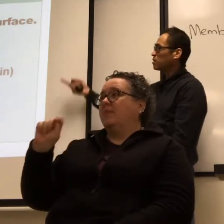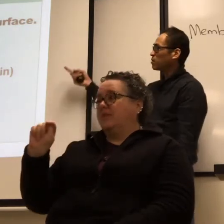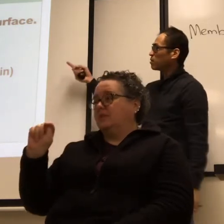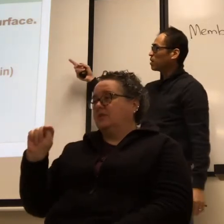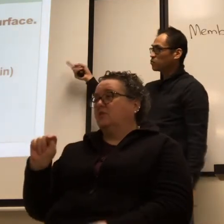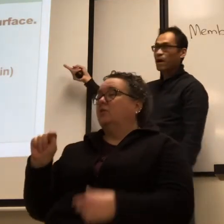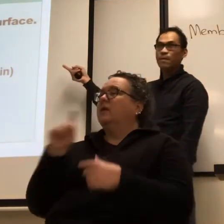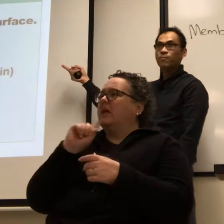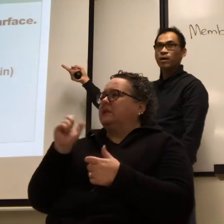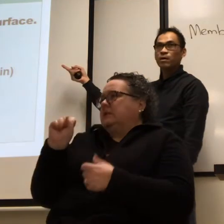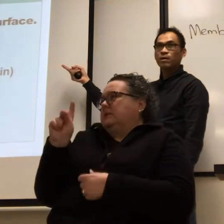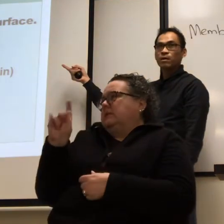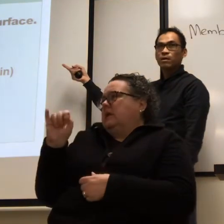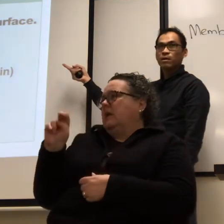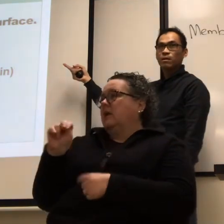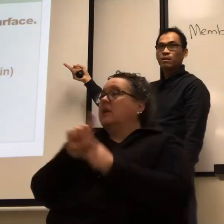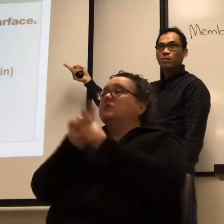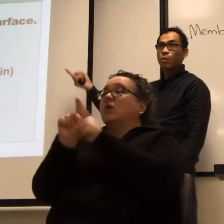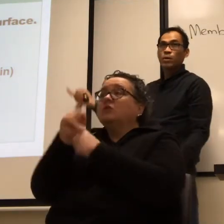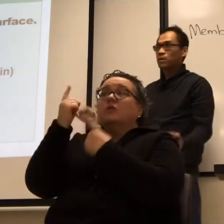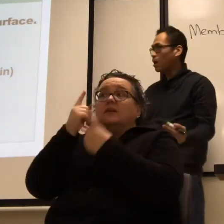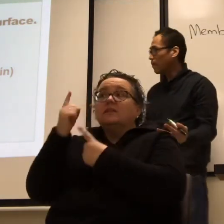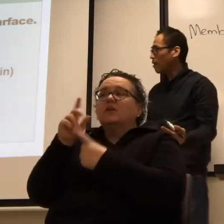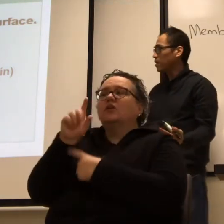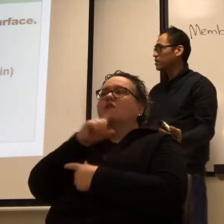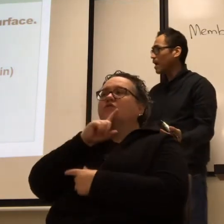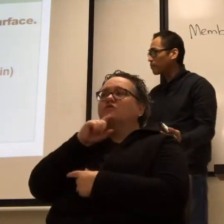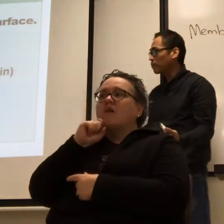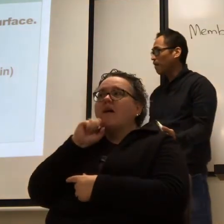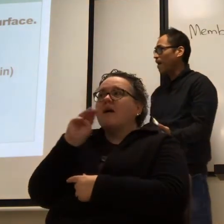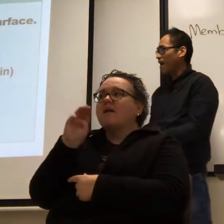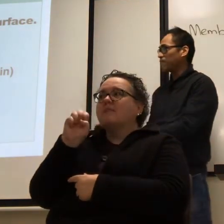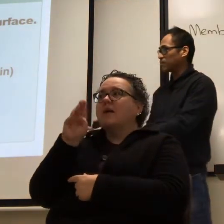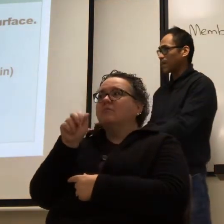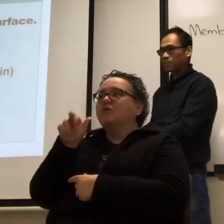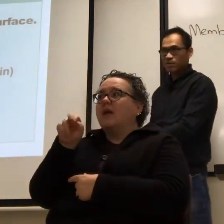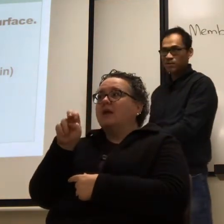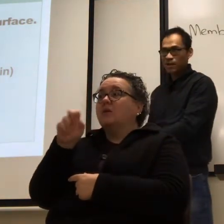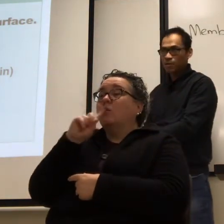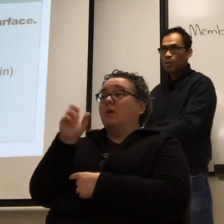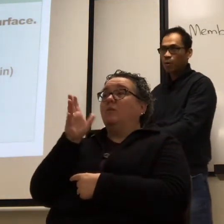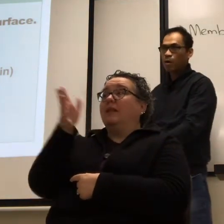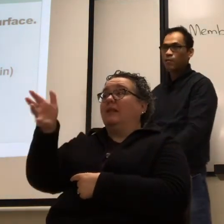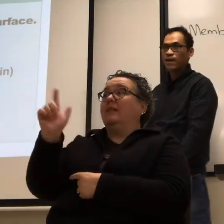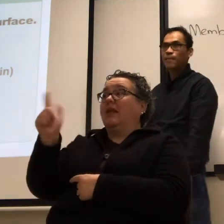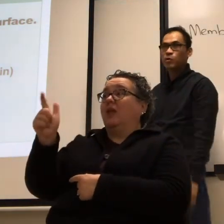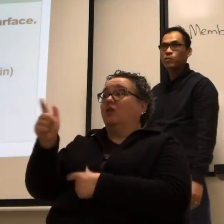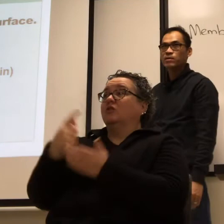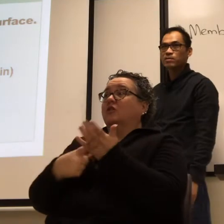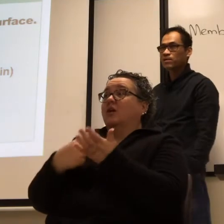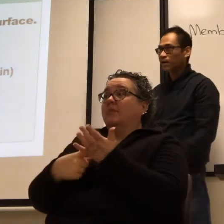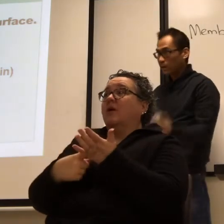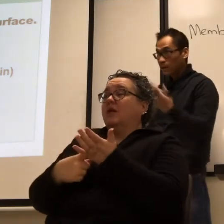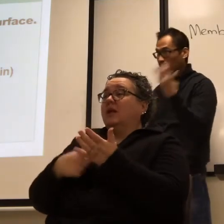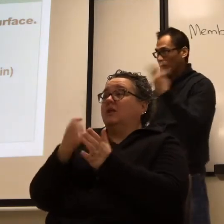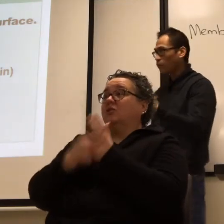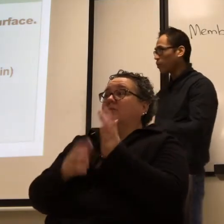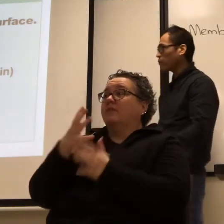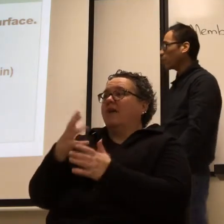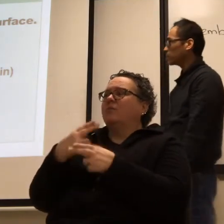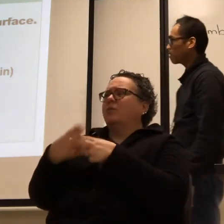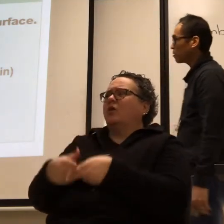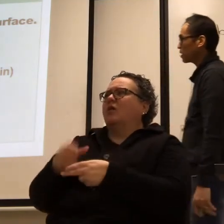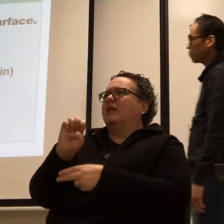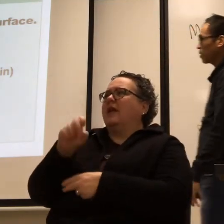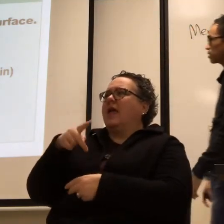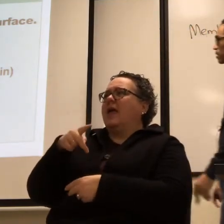also considered a dry membrane. When we talk about it in chapter 5, the chapter on skin, we'll call it the epidermis. So it's like, 4